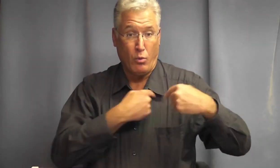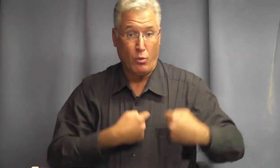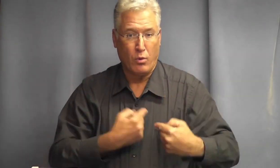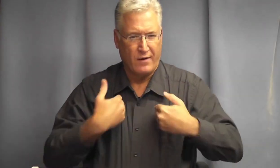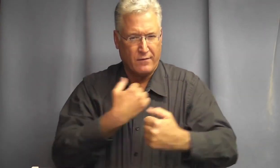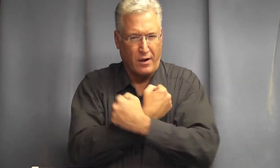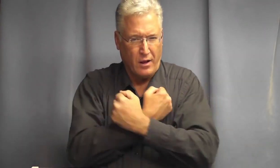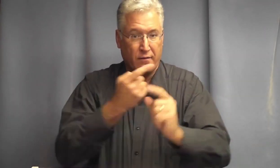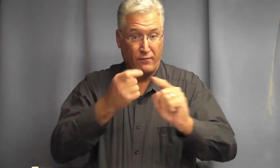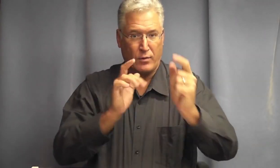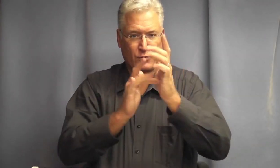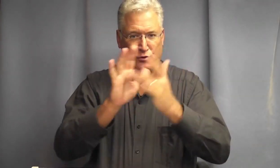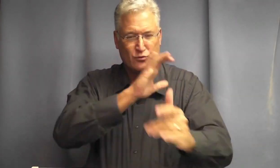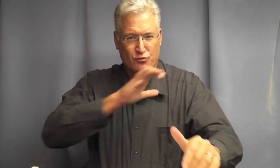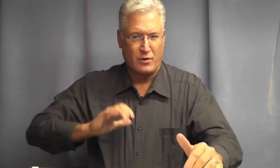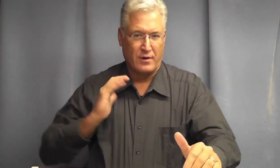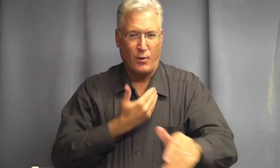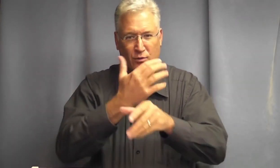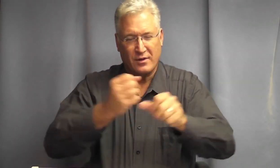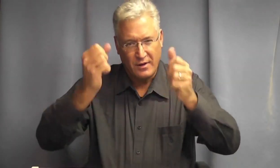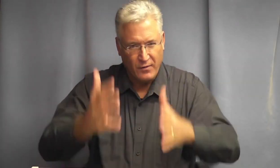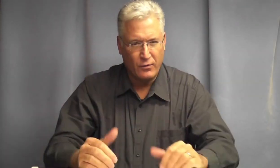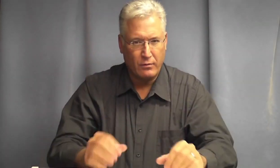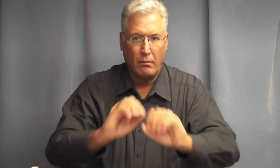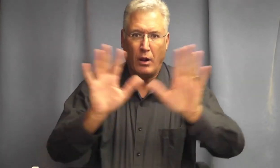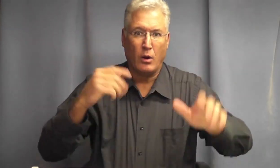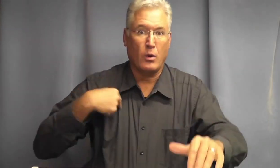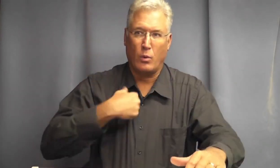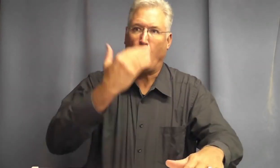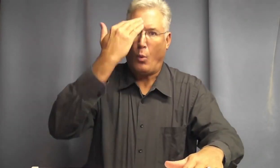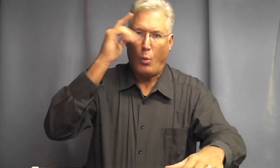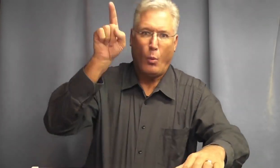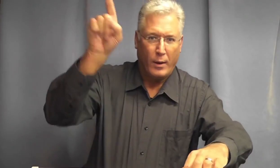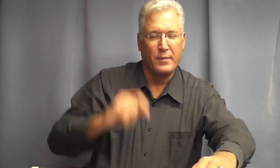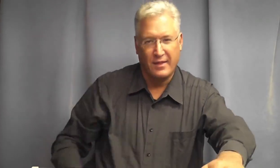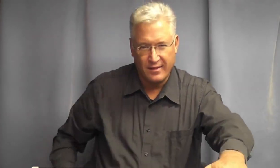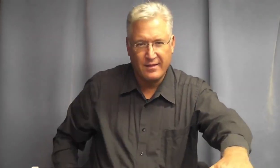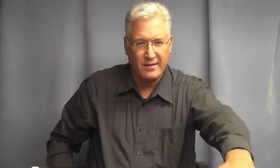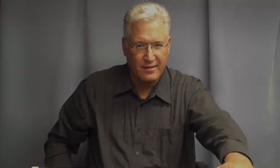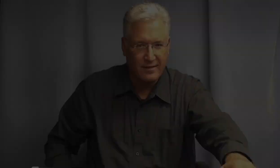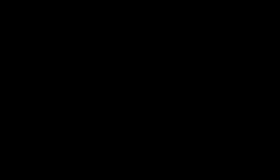see clearly that we have a heart of love for other believers and that we know God.